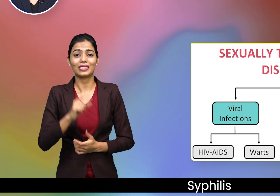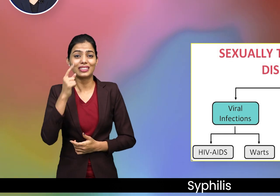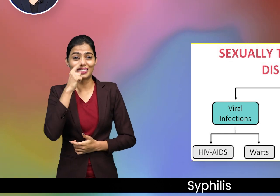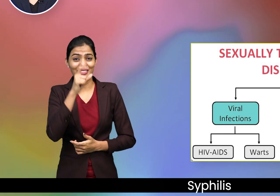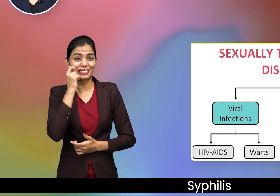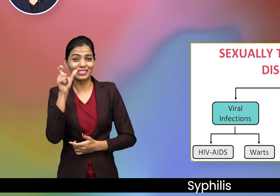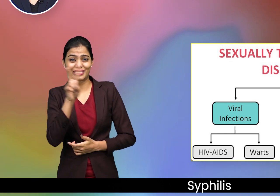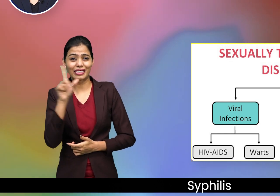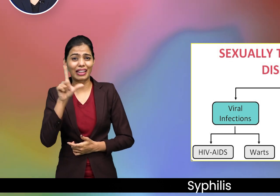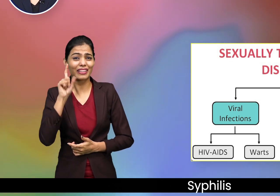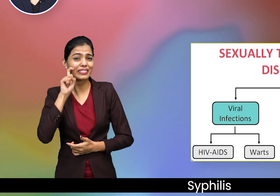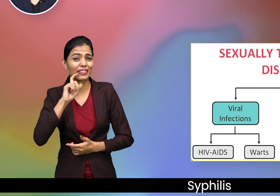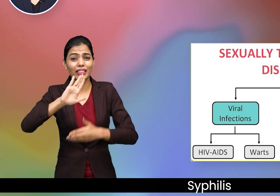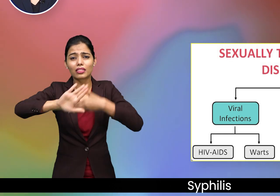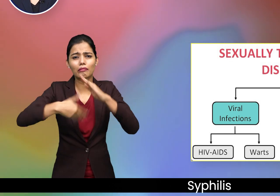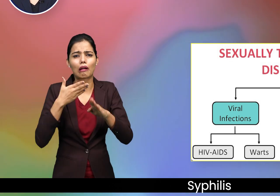syphilis,